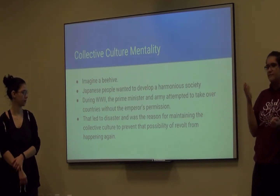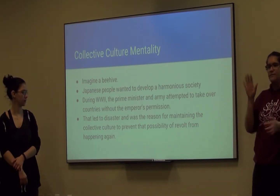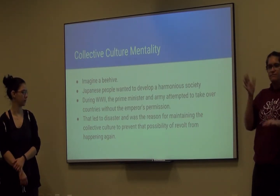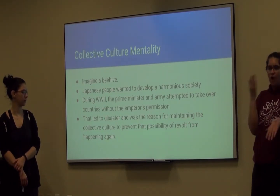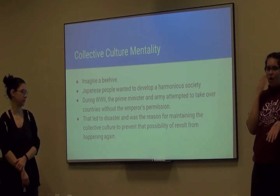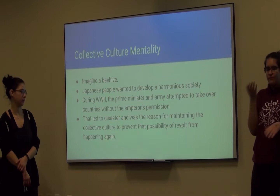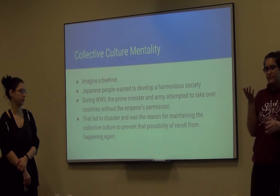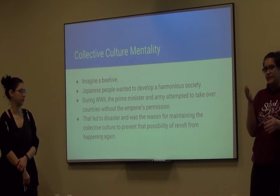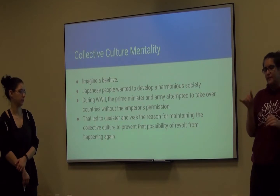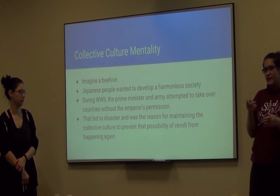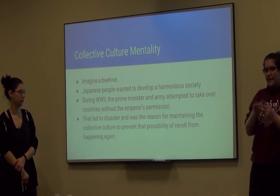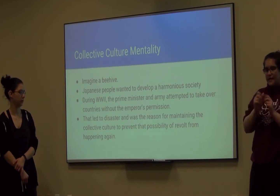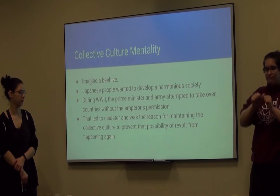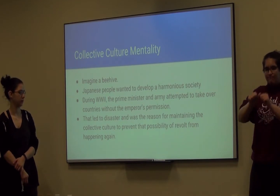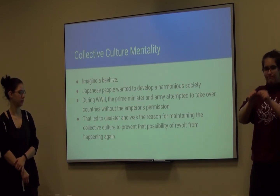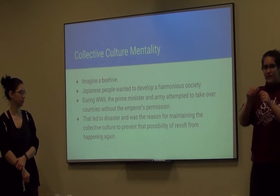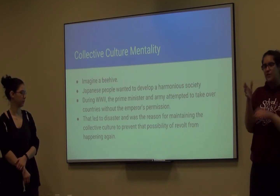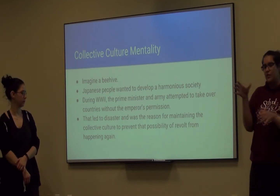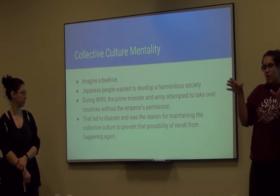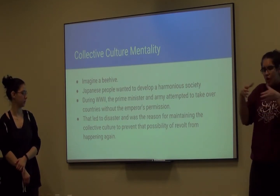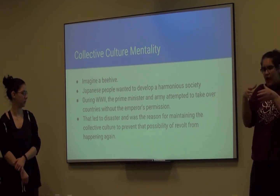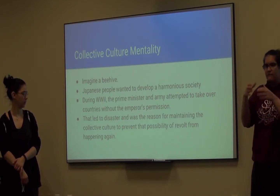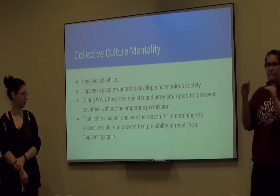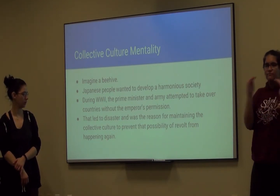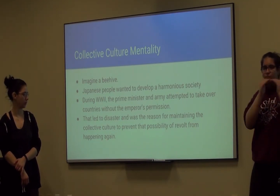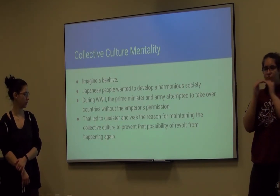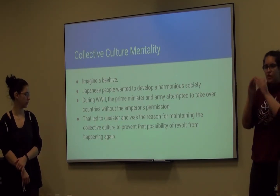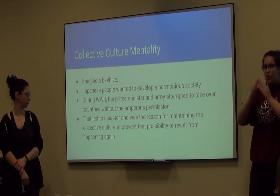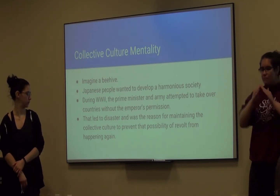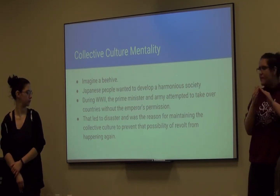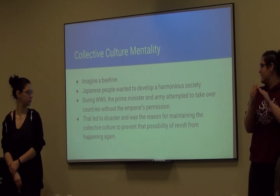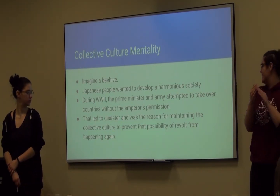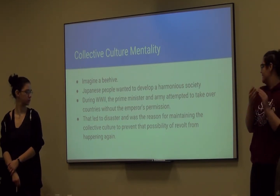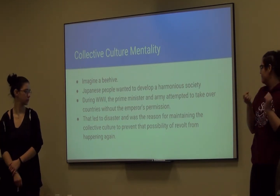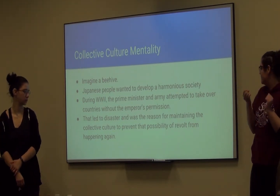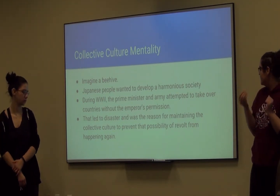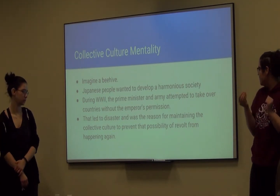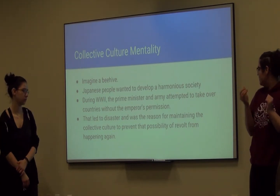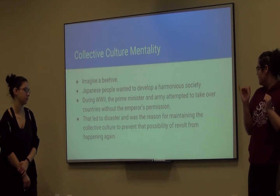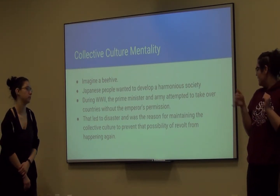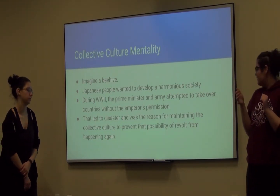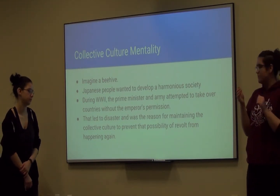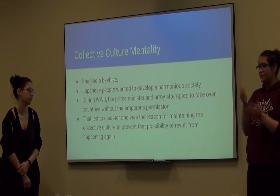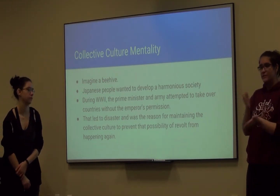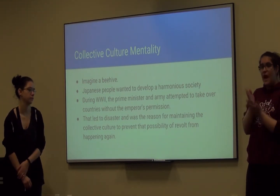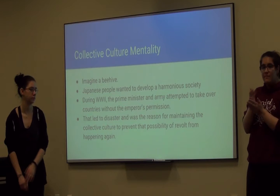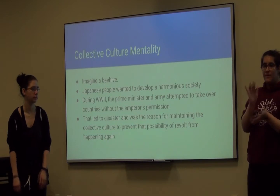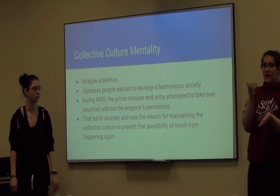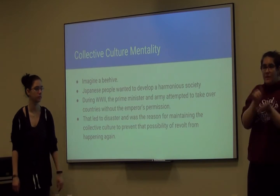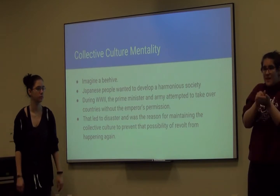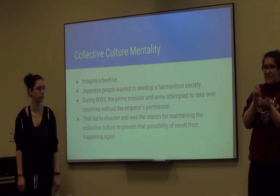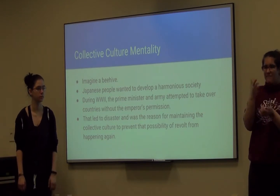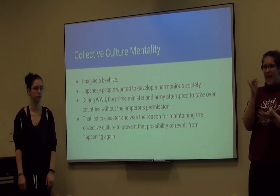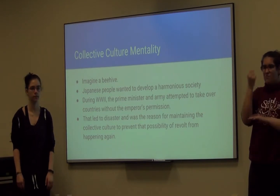for that disaster was because they were trying to maintain this collective culture so that they